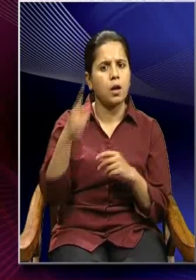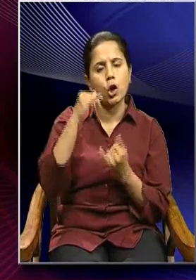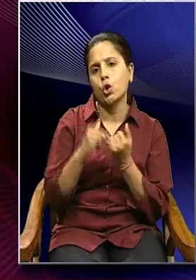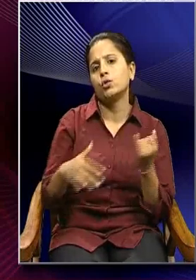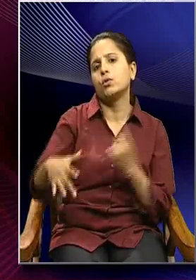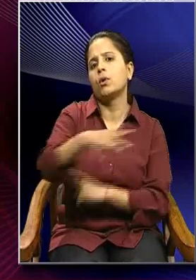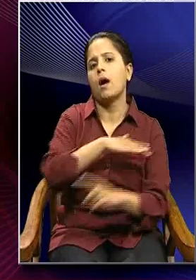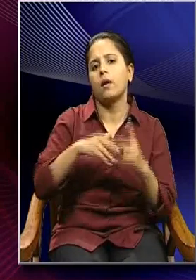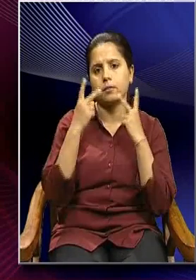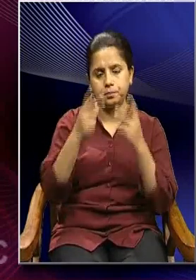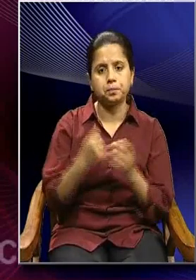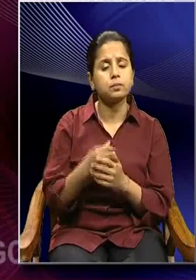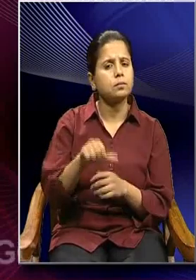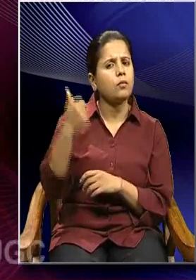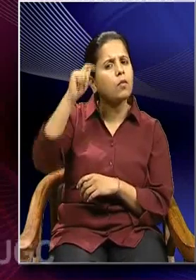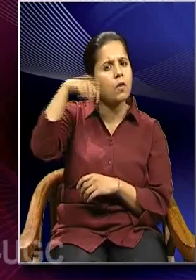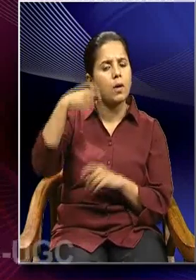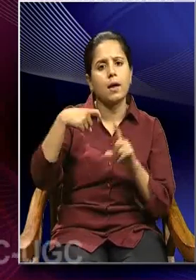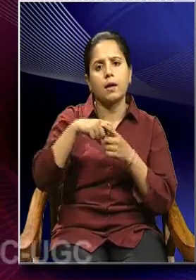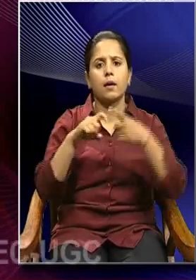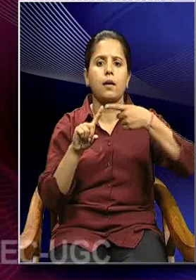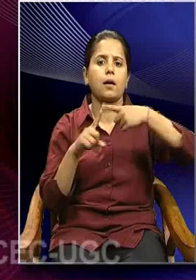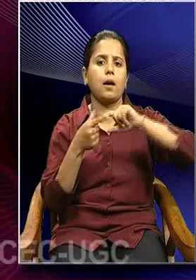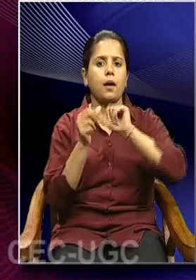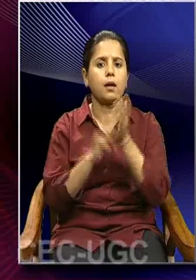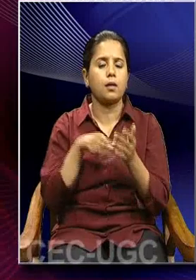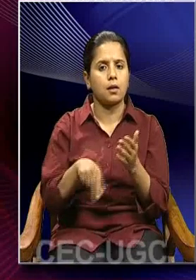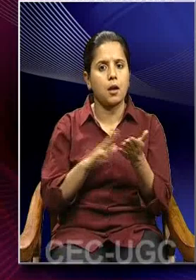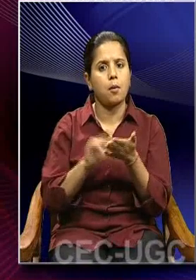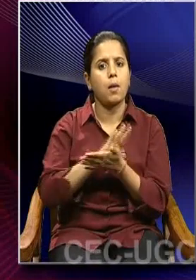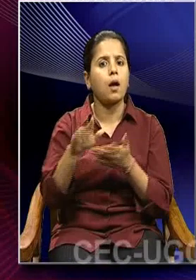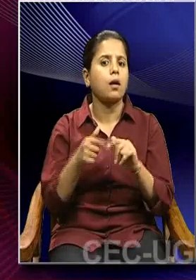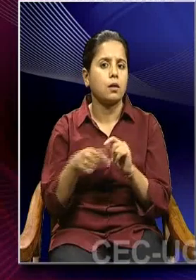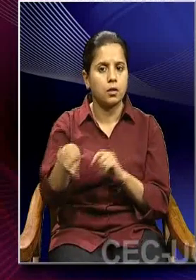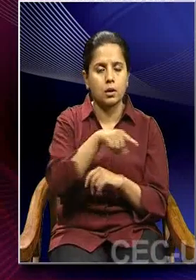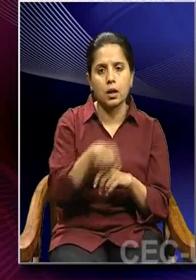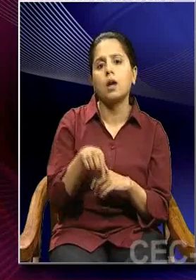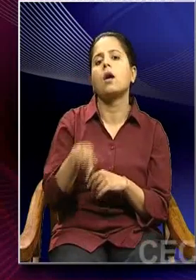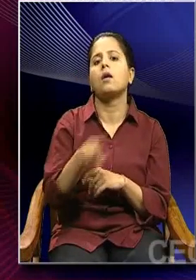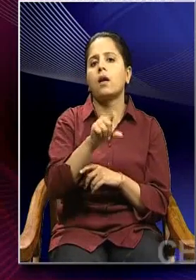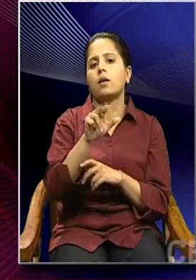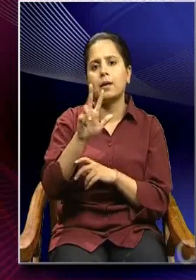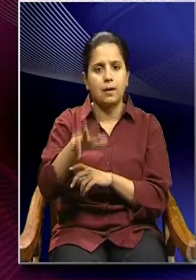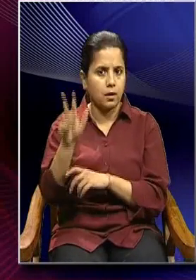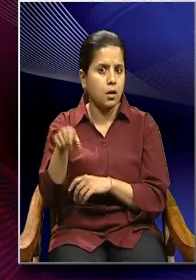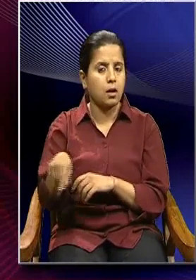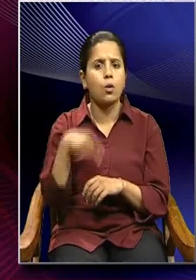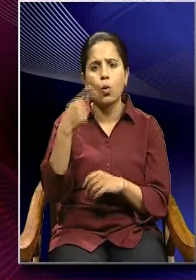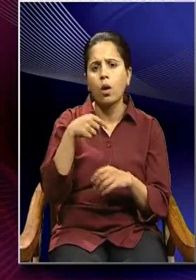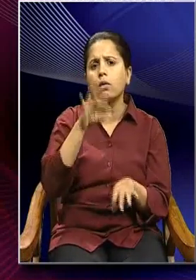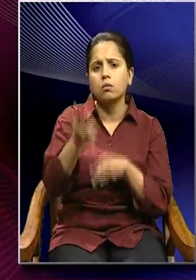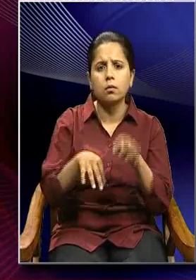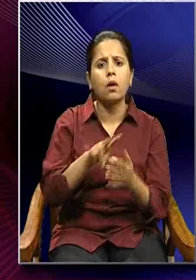society. So another film by Ketan Mehta was Hero Hira Lal in 1988, about an auto rickshaw driver who falls in love with a